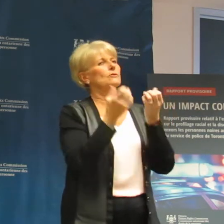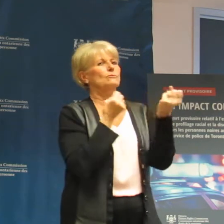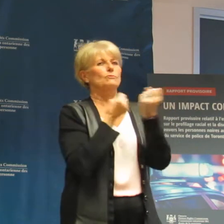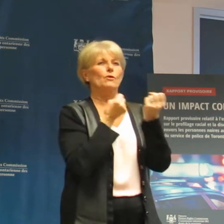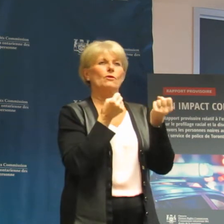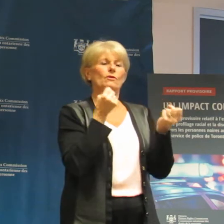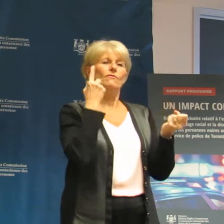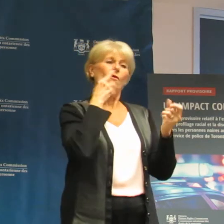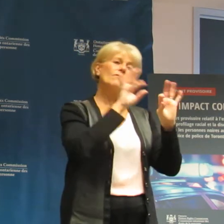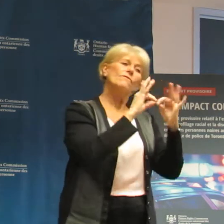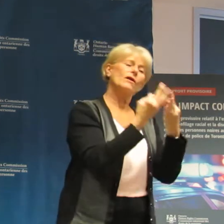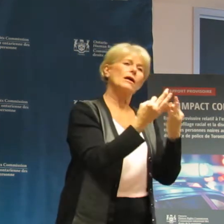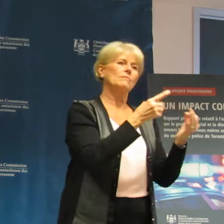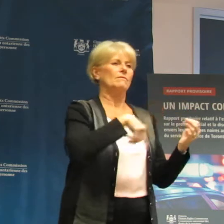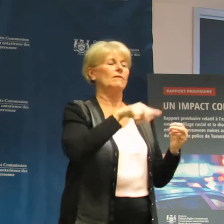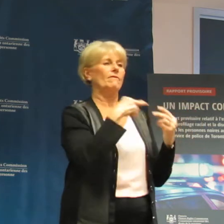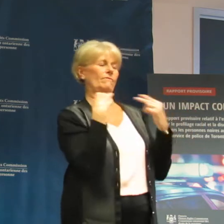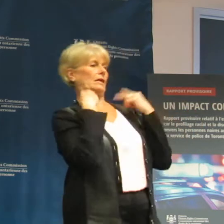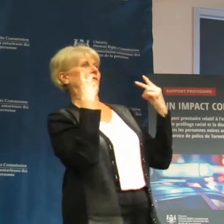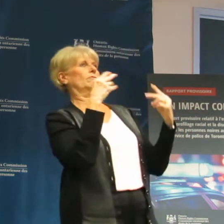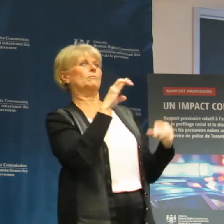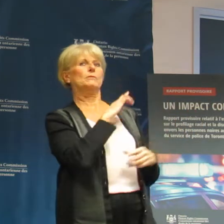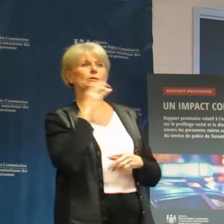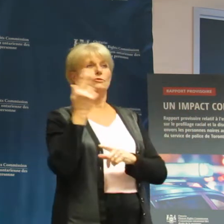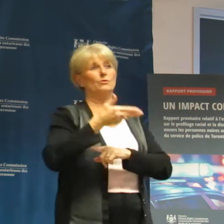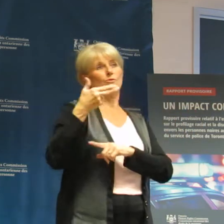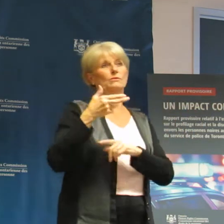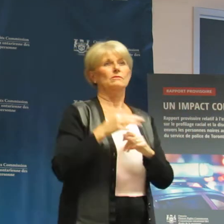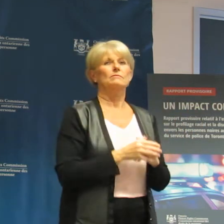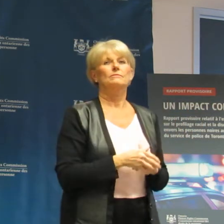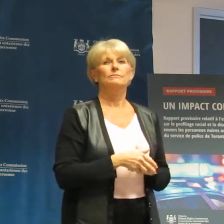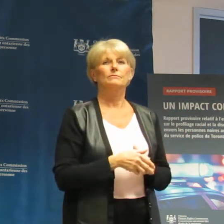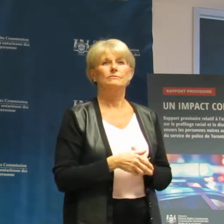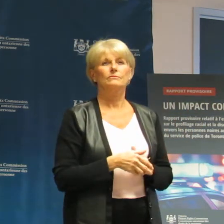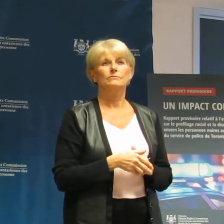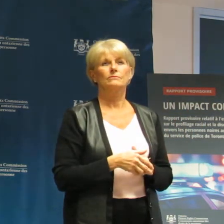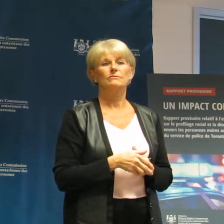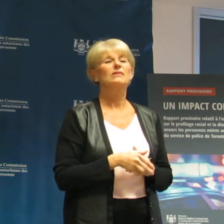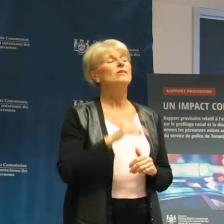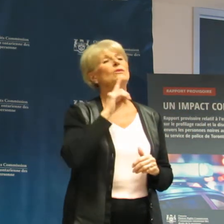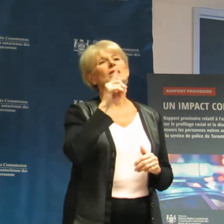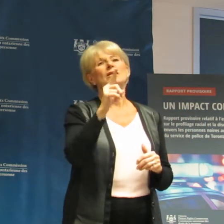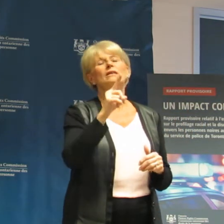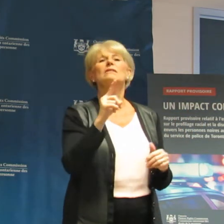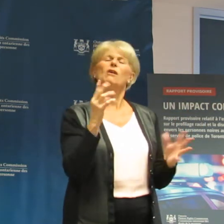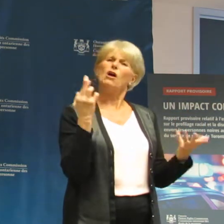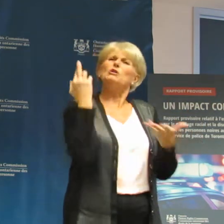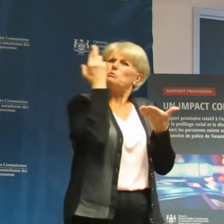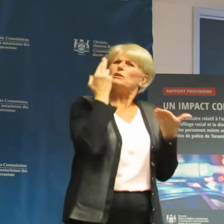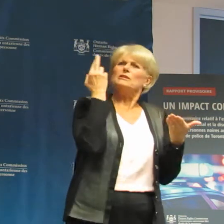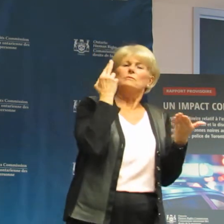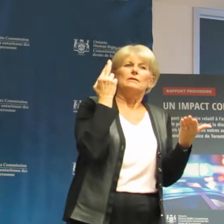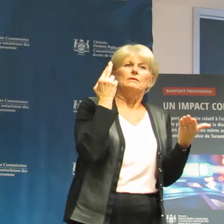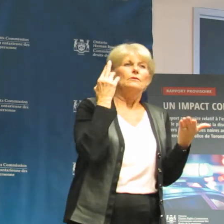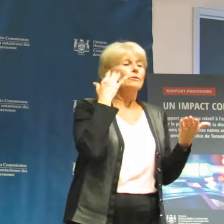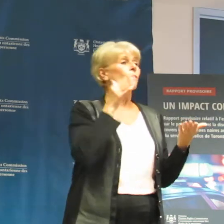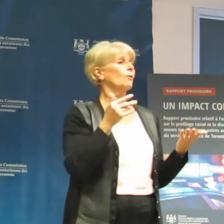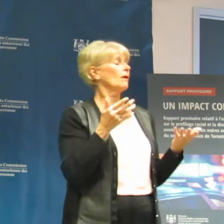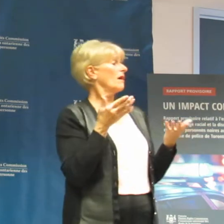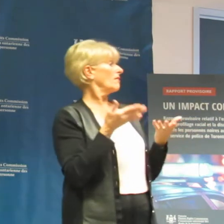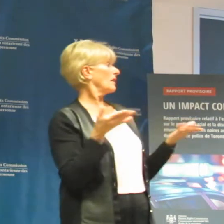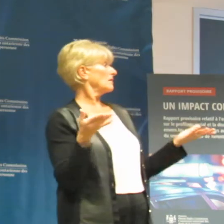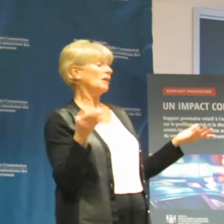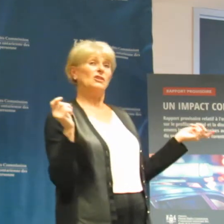support to families of victims of police shootings. It is very reasonable to say that things